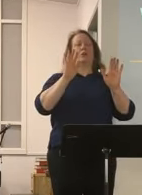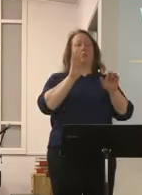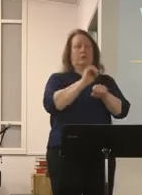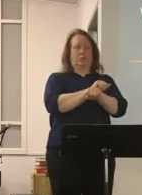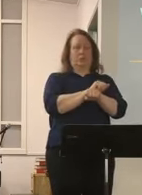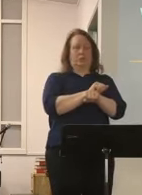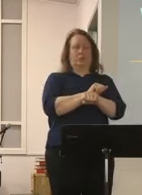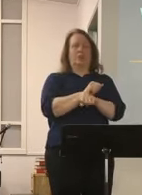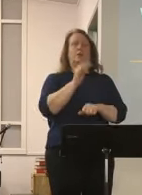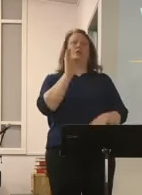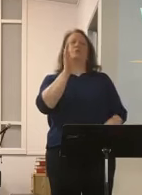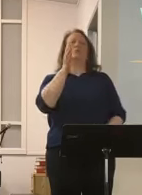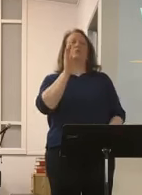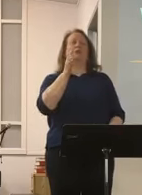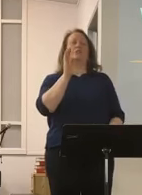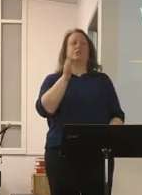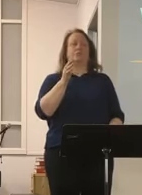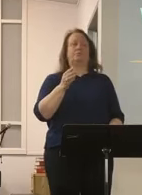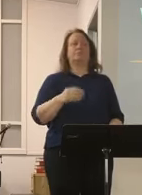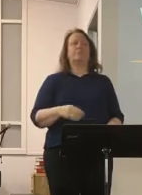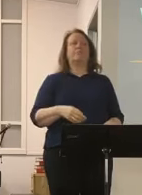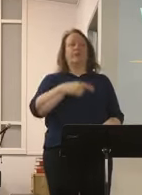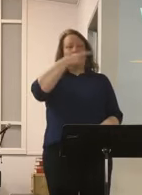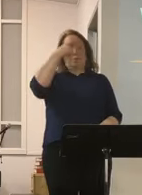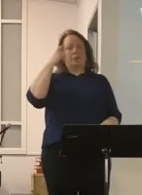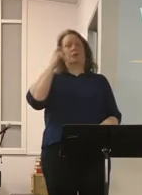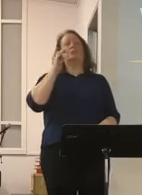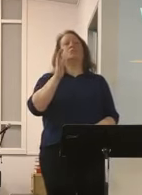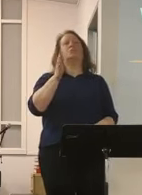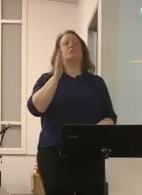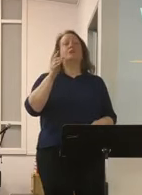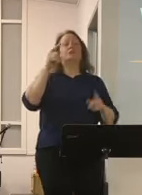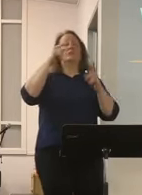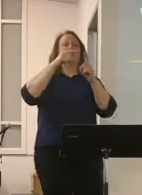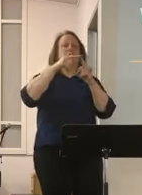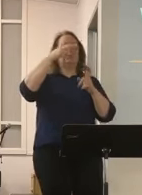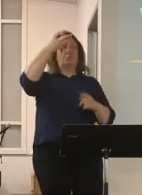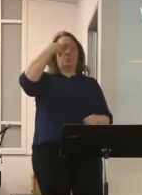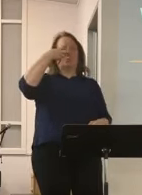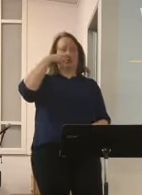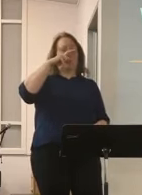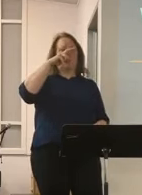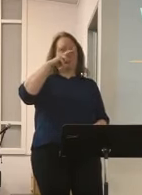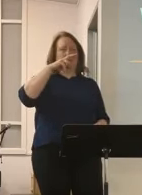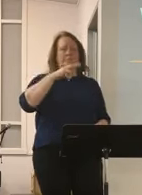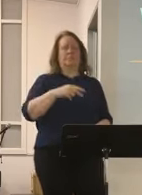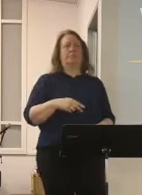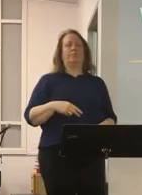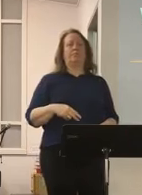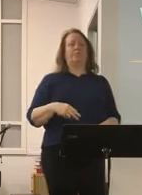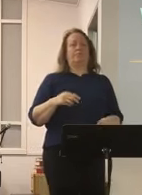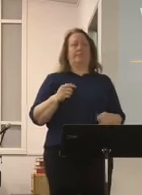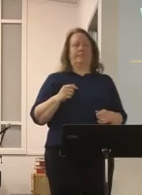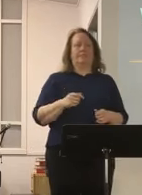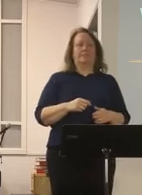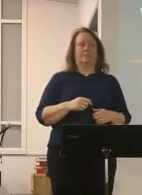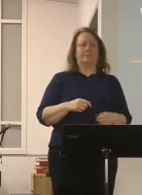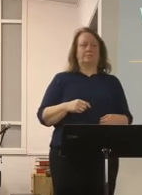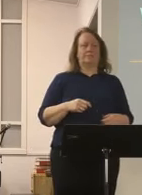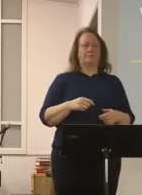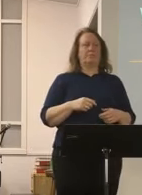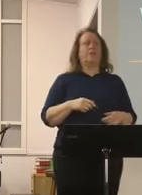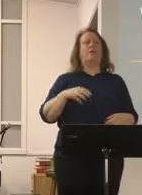he's preaching primarily to Romans, and he is not using sermons, he's using miracles to give a sermon.